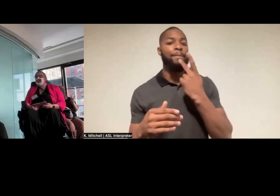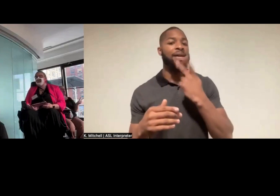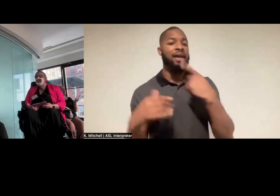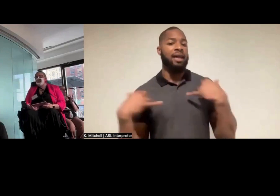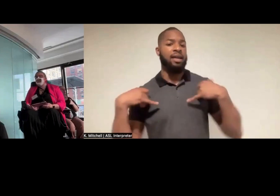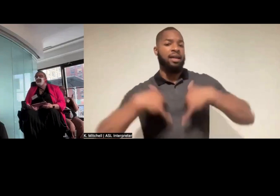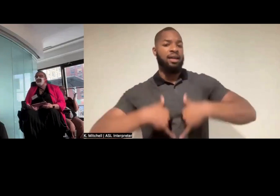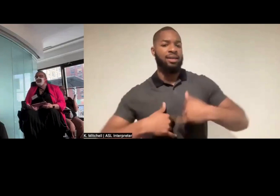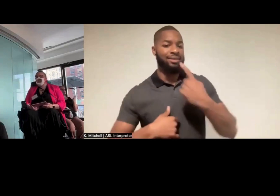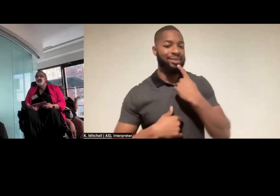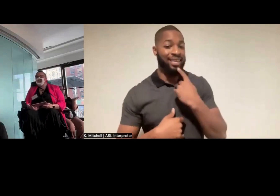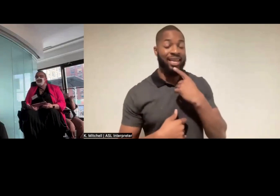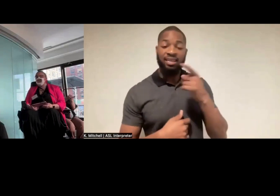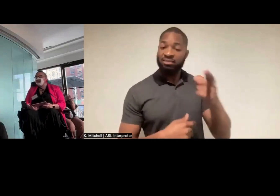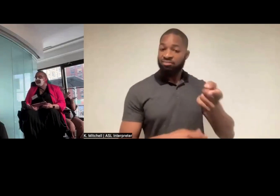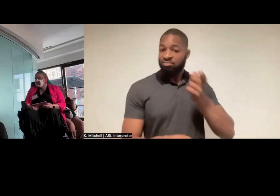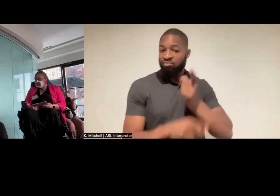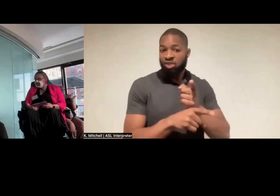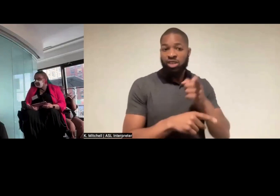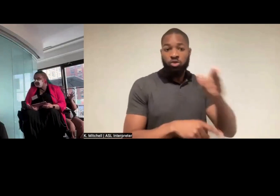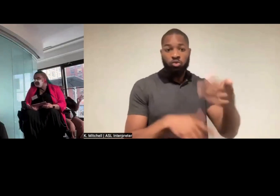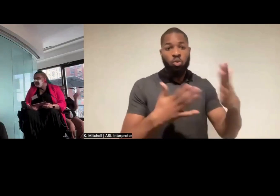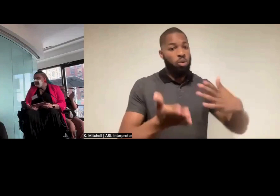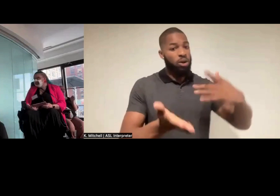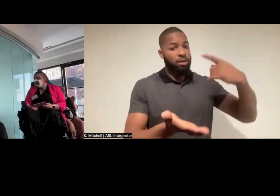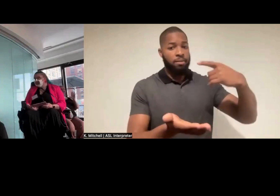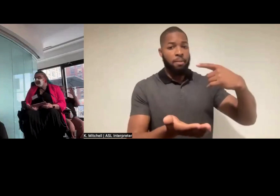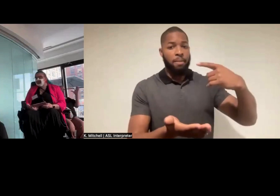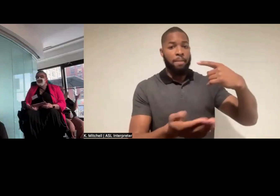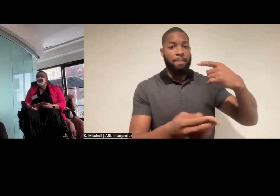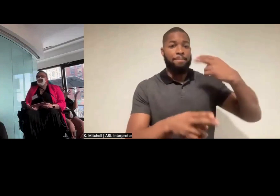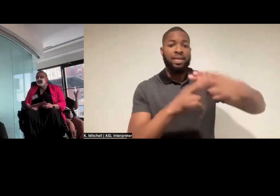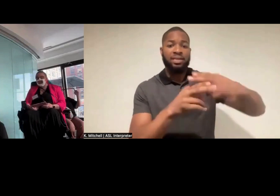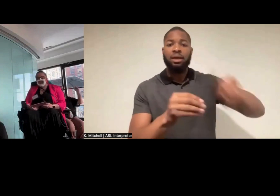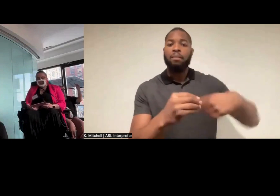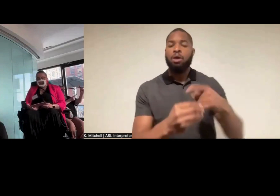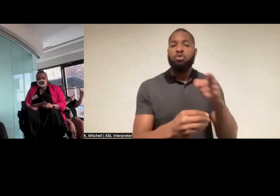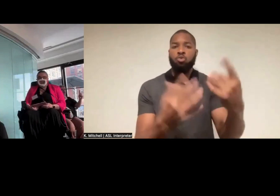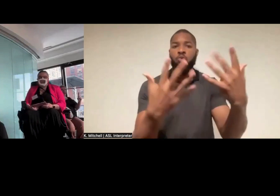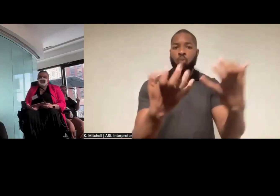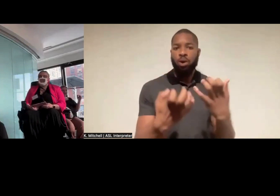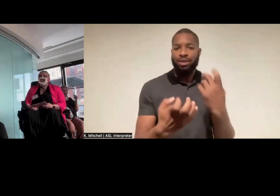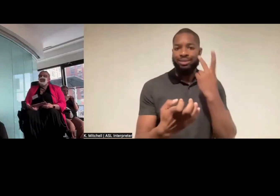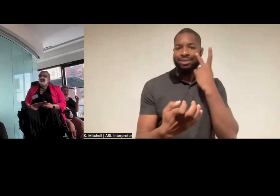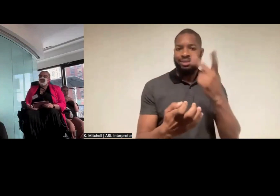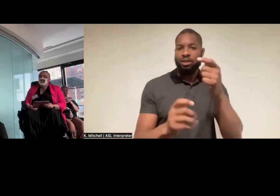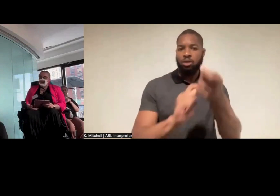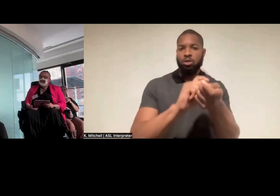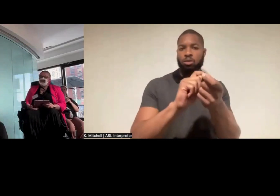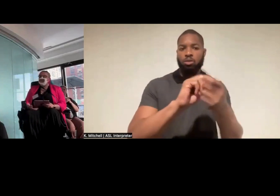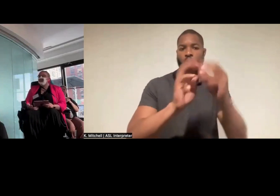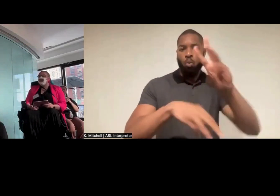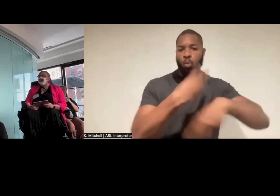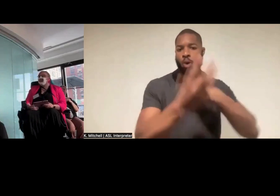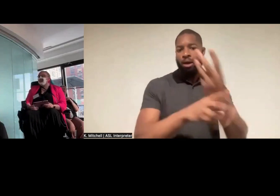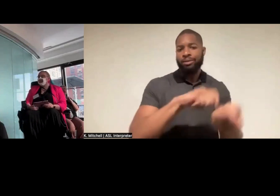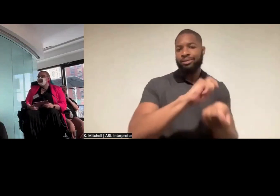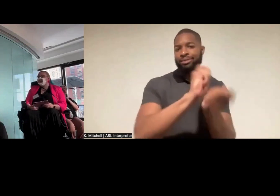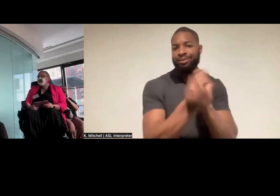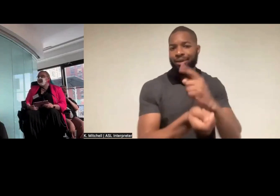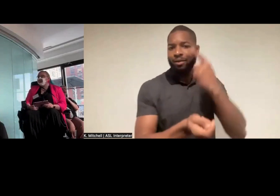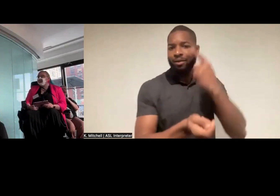as central to achieving this world that we want to see, of achieving equity, as Emma said. So how do you